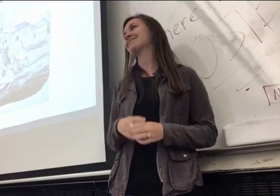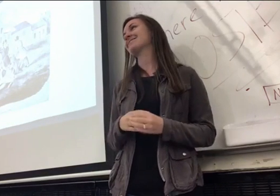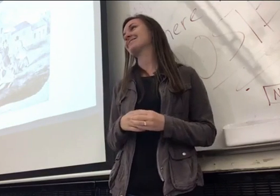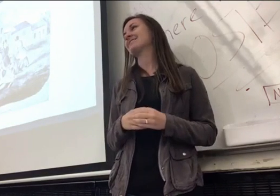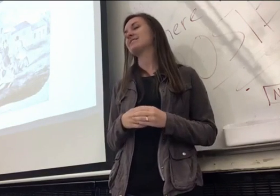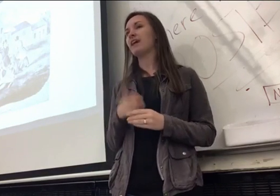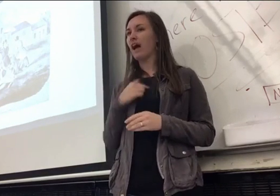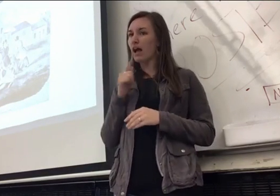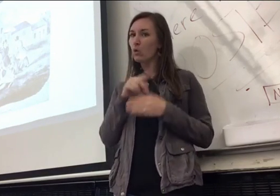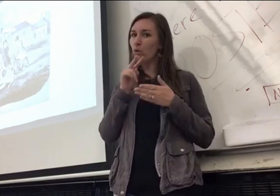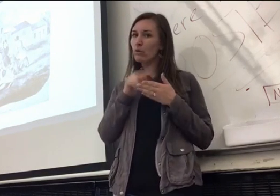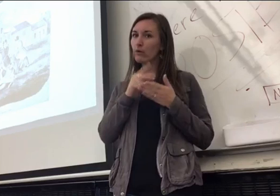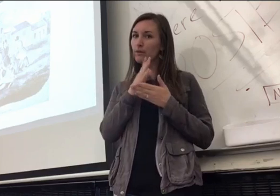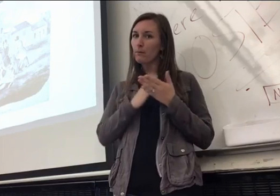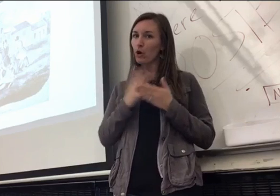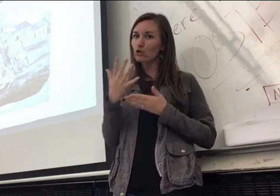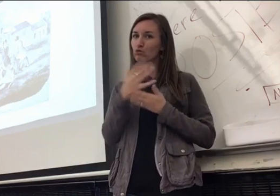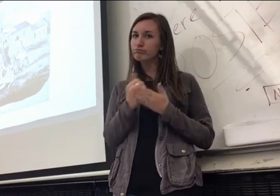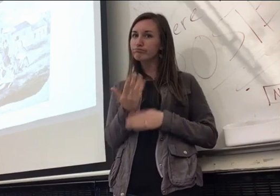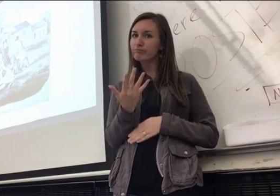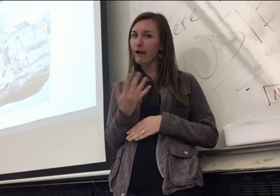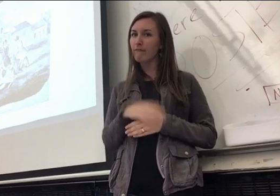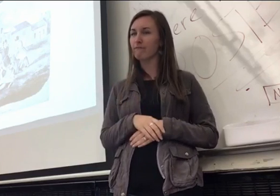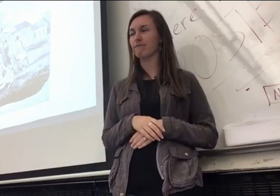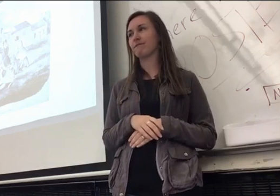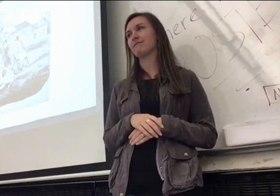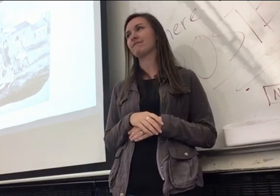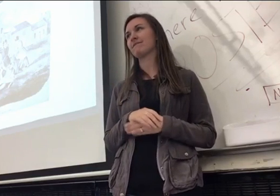That was the important part. Hello.